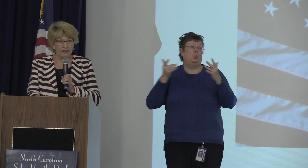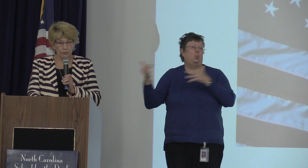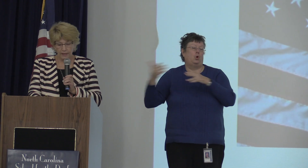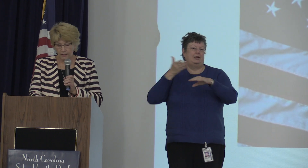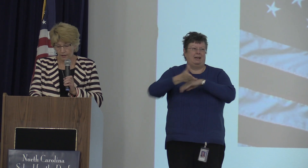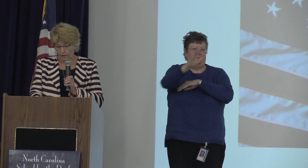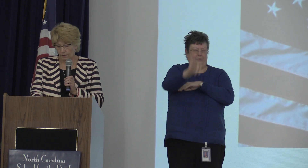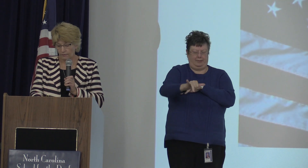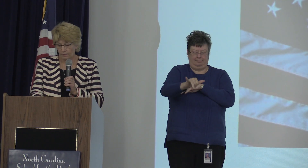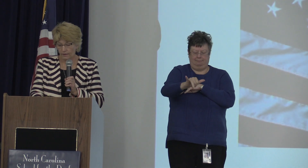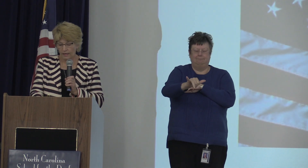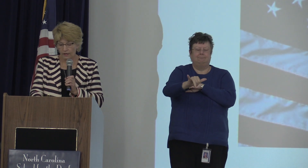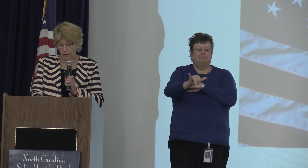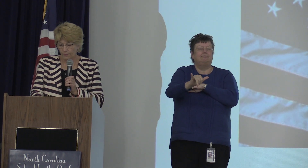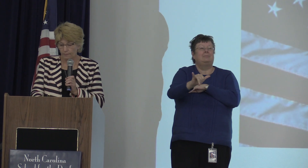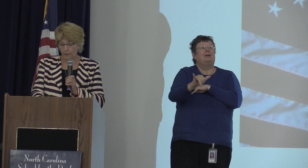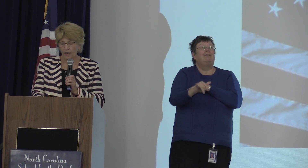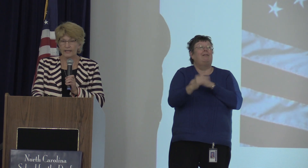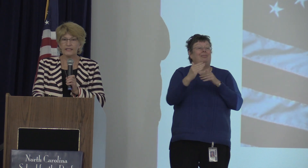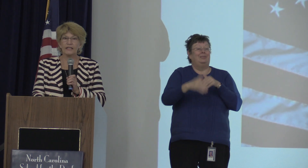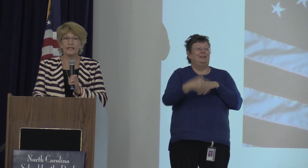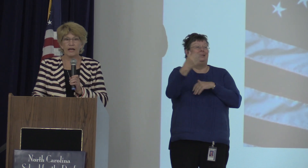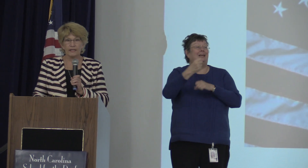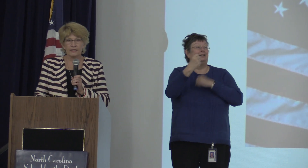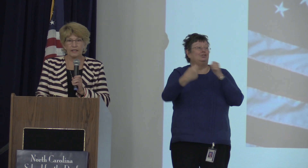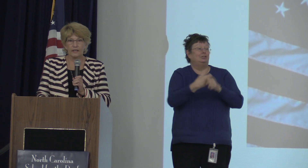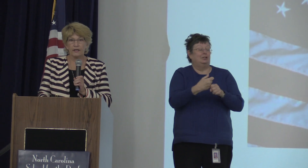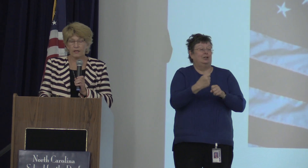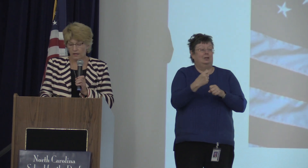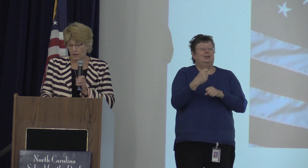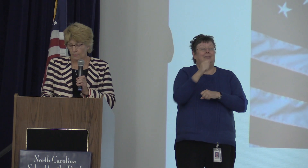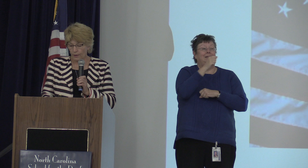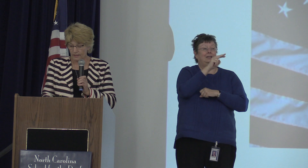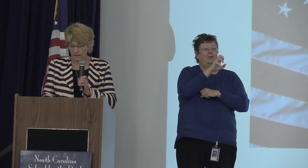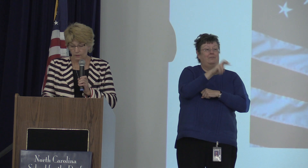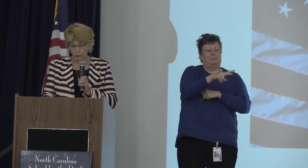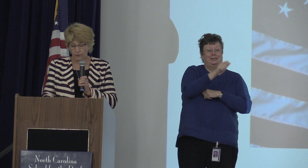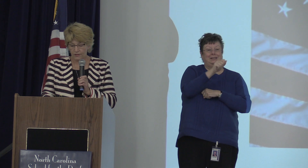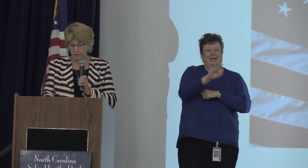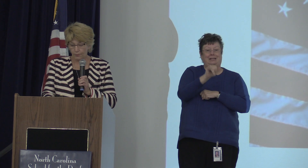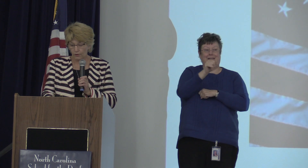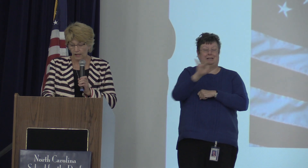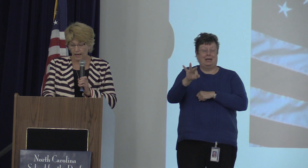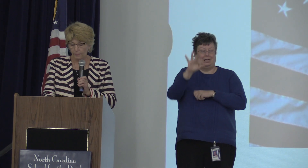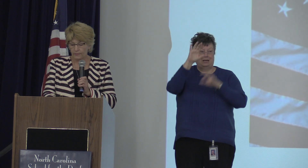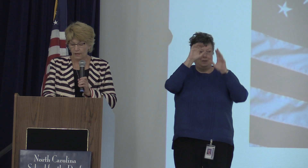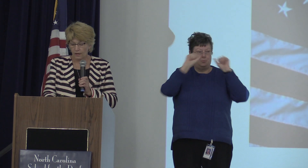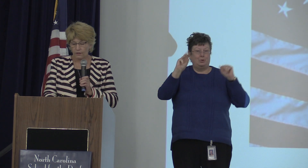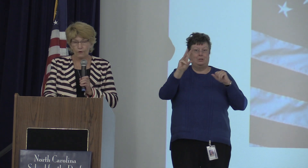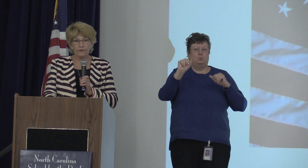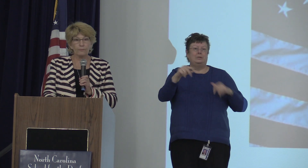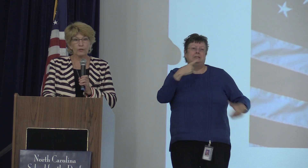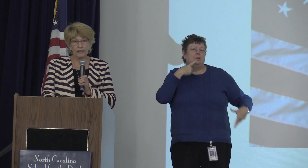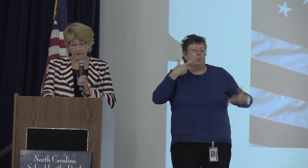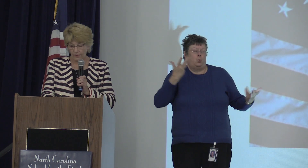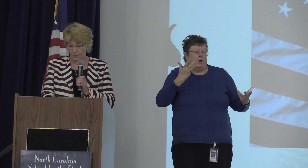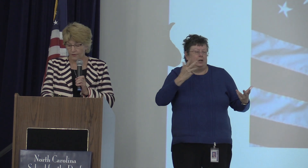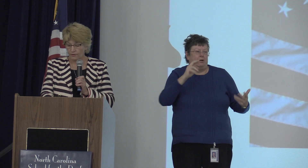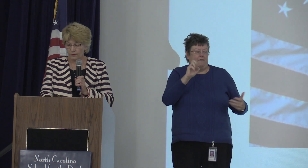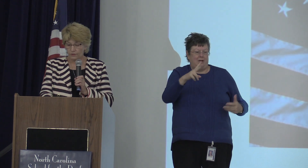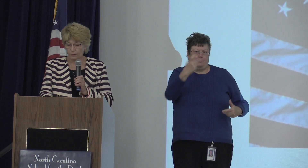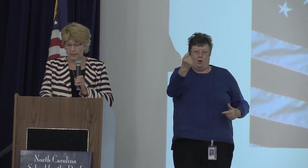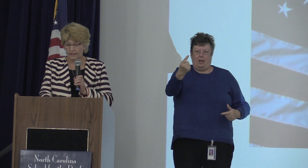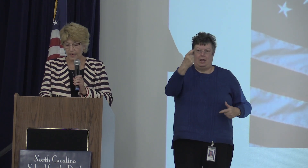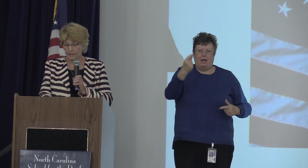The following year, in November 1919, President Wilson proclaimed November